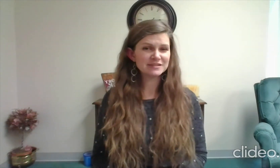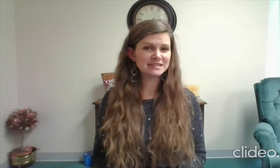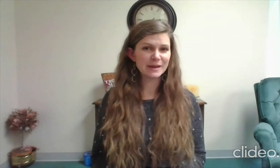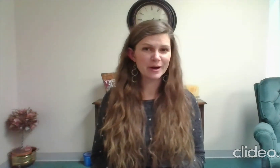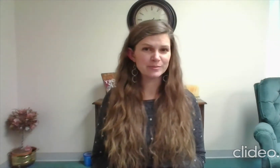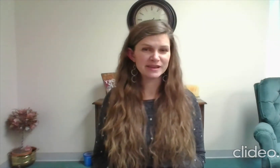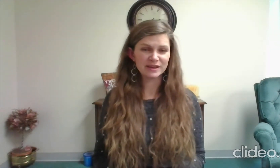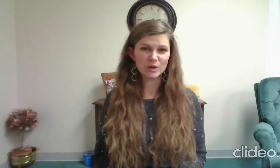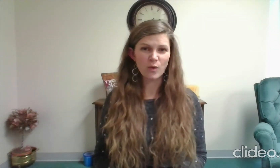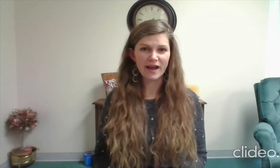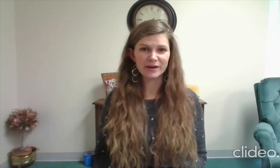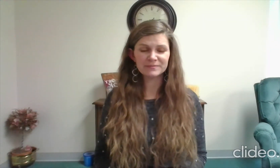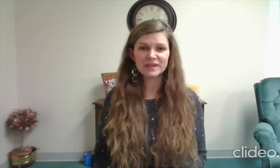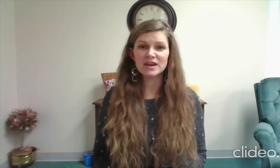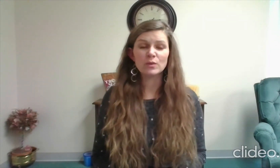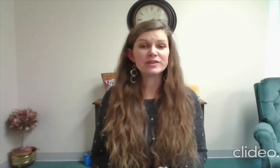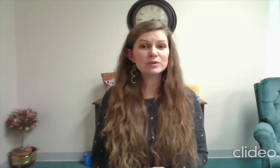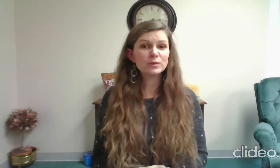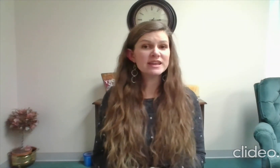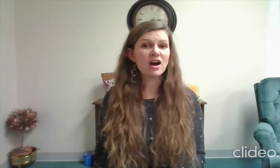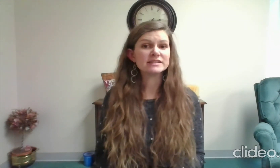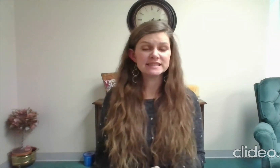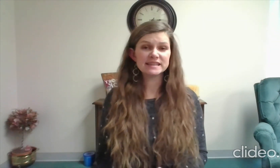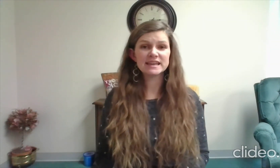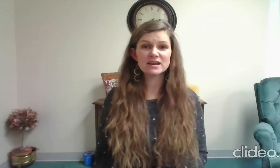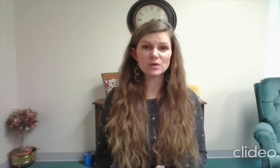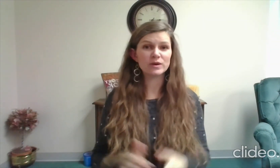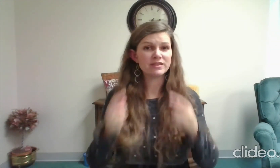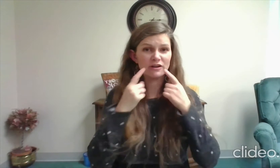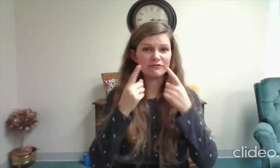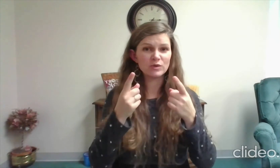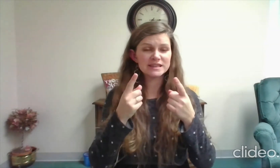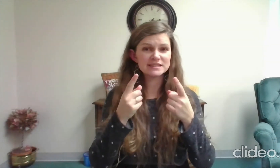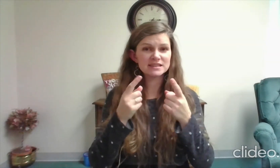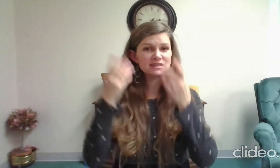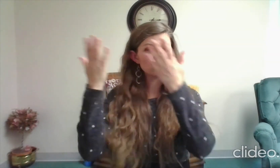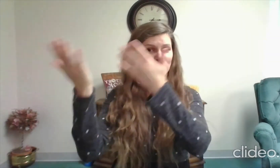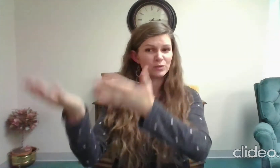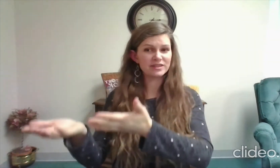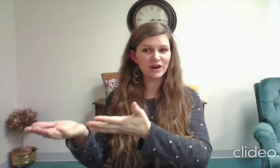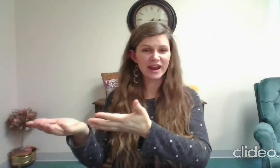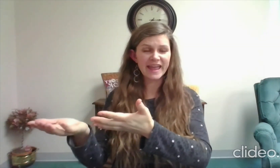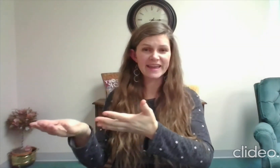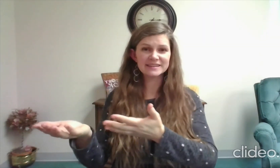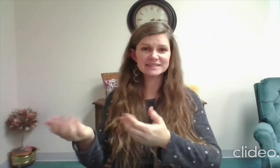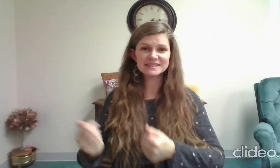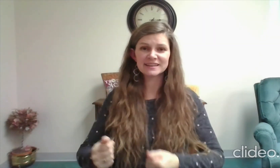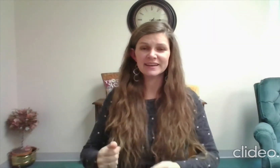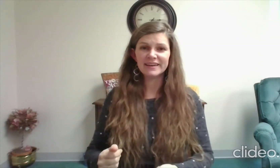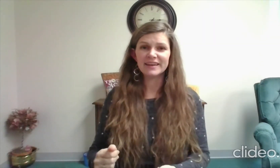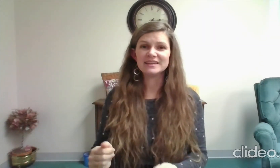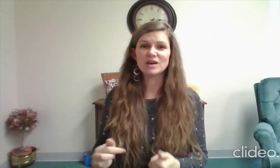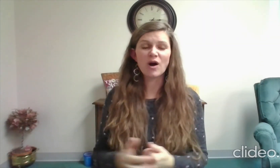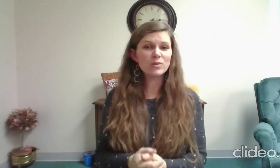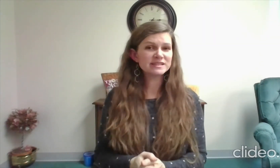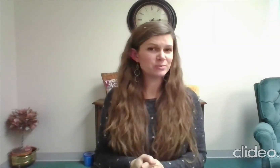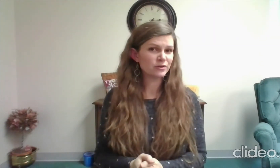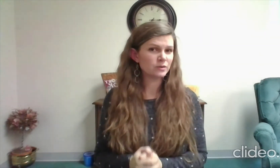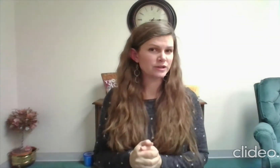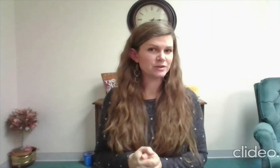to say about being in a choir. Whether we are singing with our voices or with our hands, it is always important when you're a